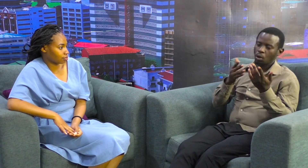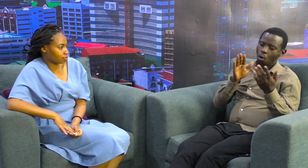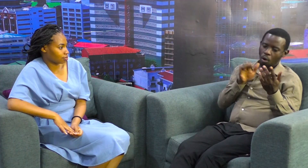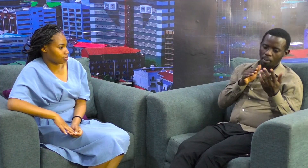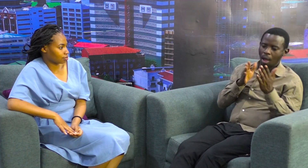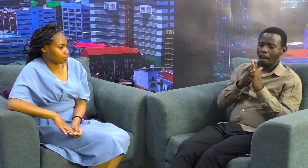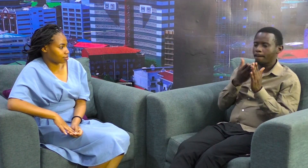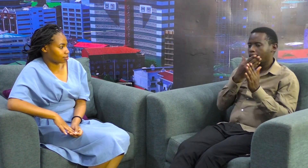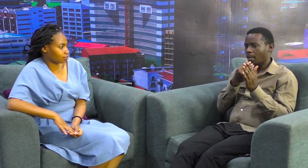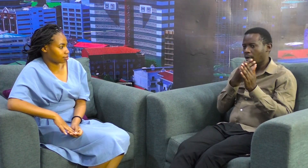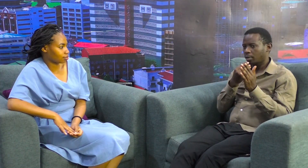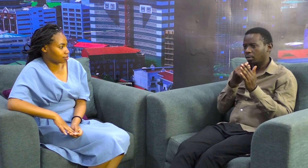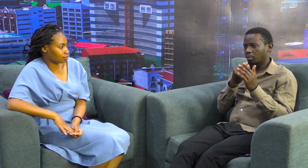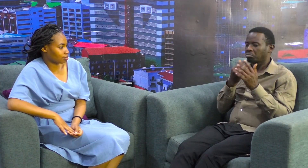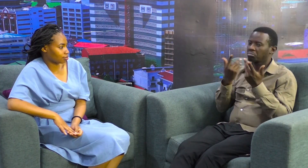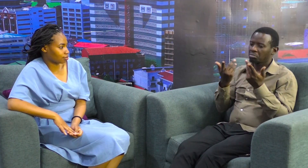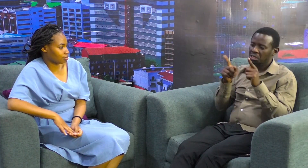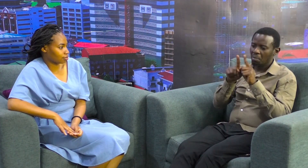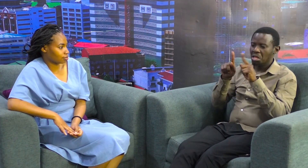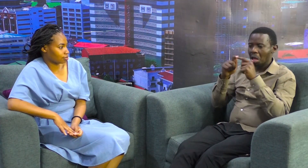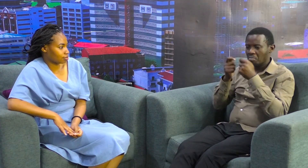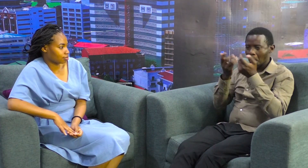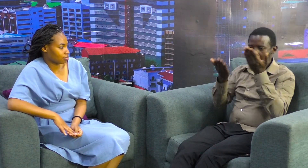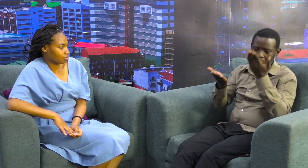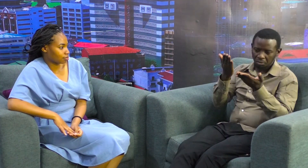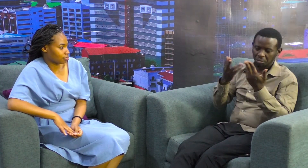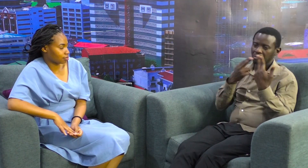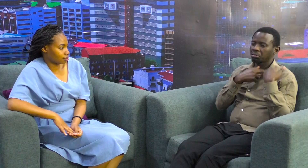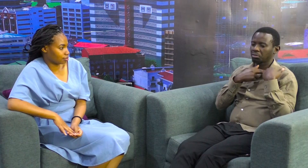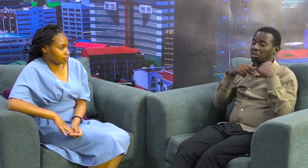2/3. Yes, so meaning a woman and a man,